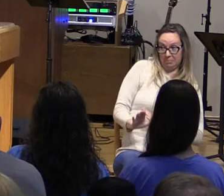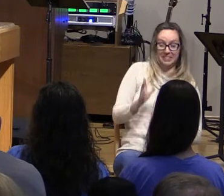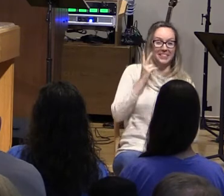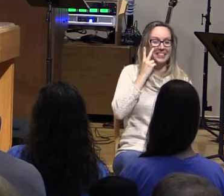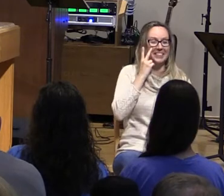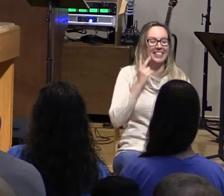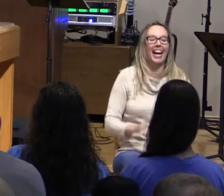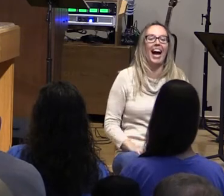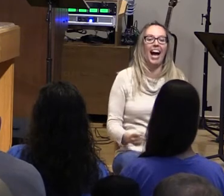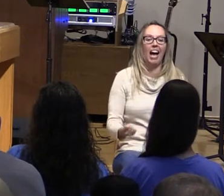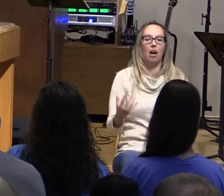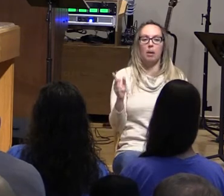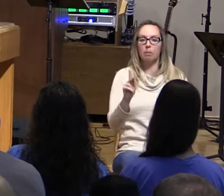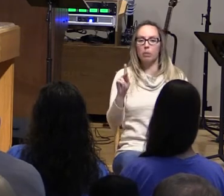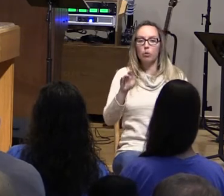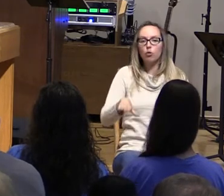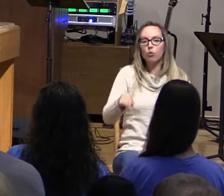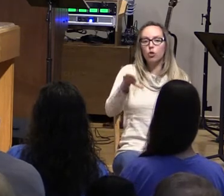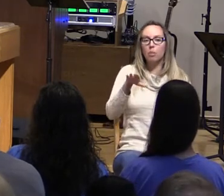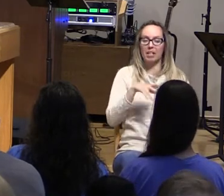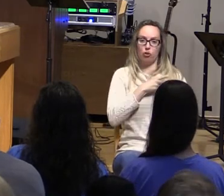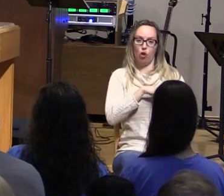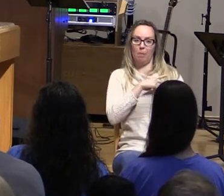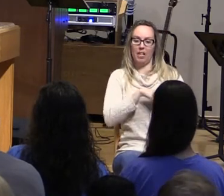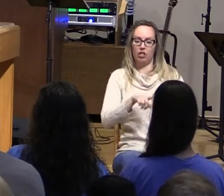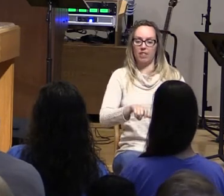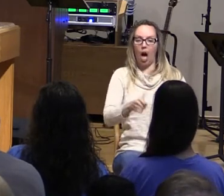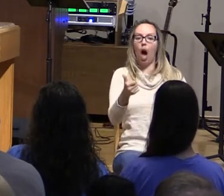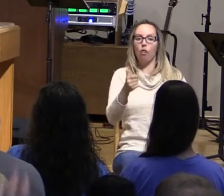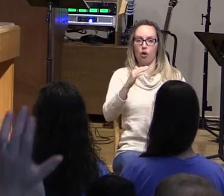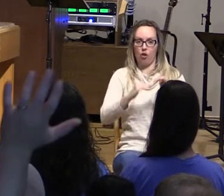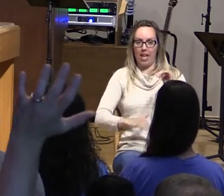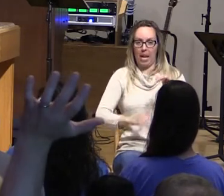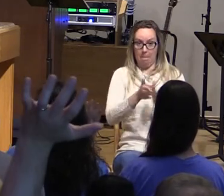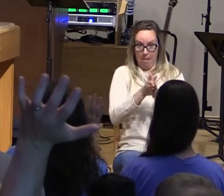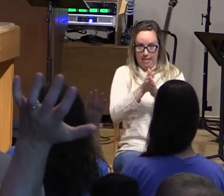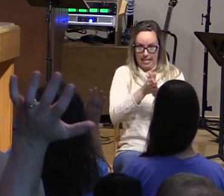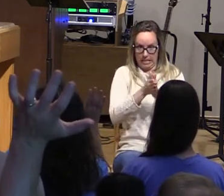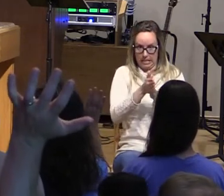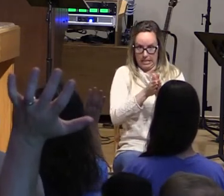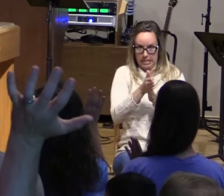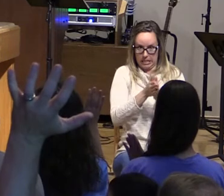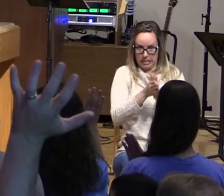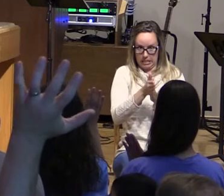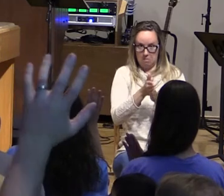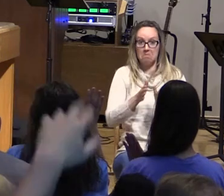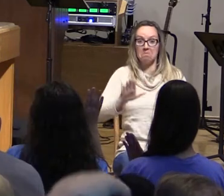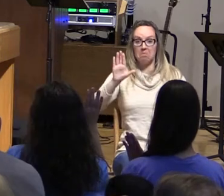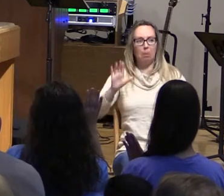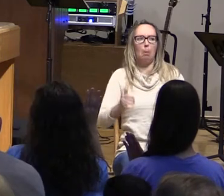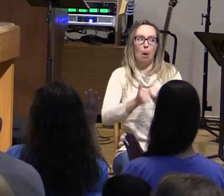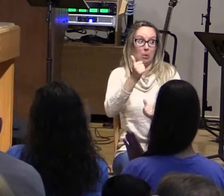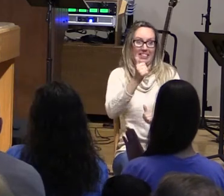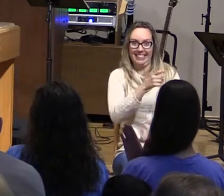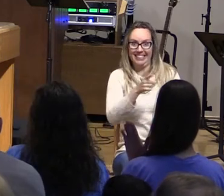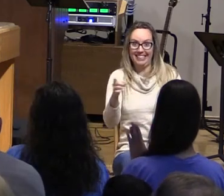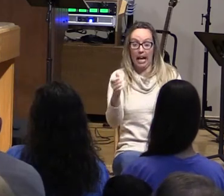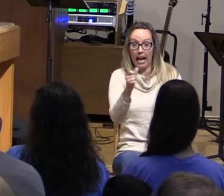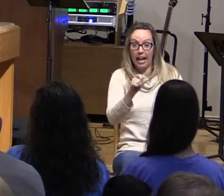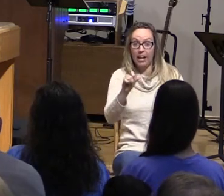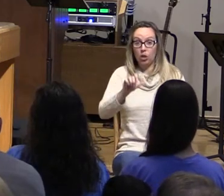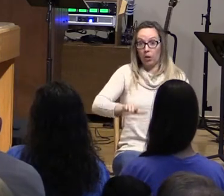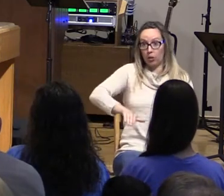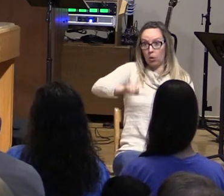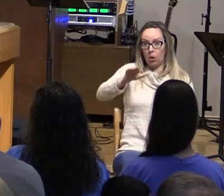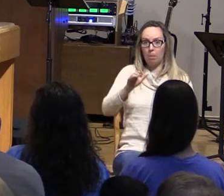How many of you grew up in denominations other than United Methodist? Okay, so most of us. Anybody grow up on the